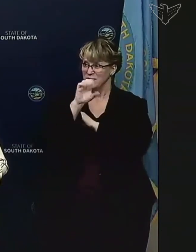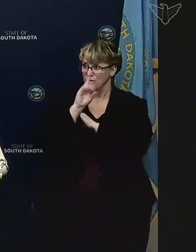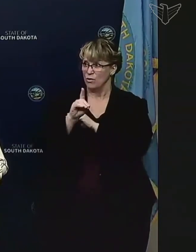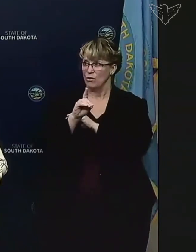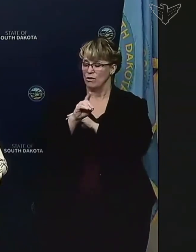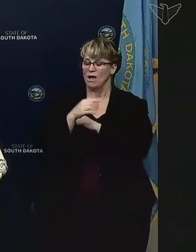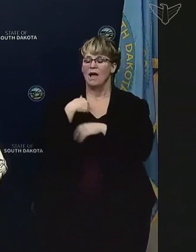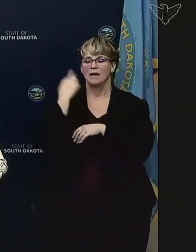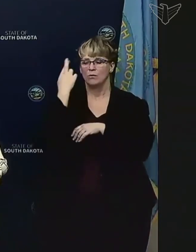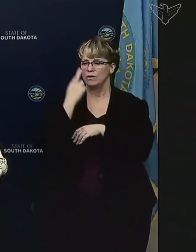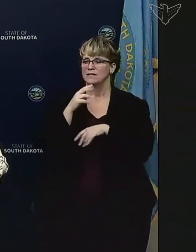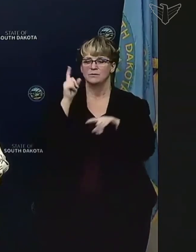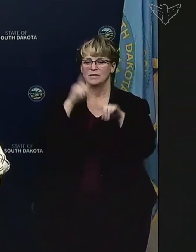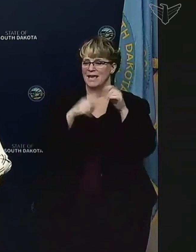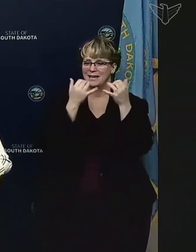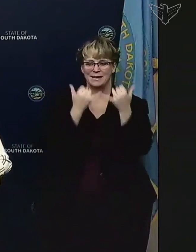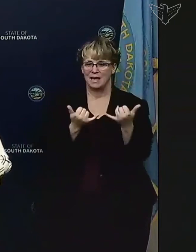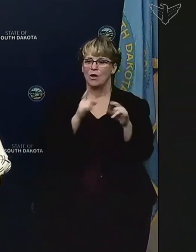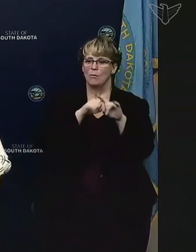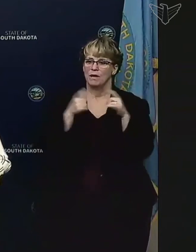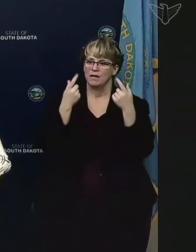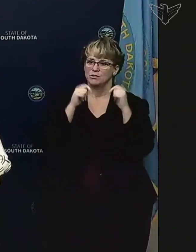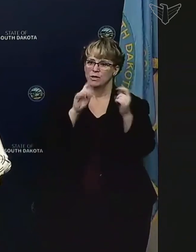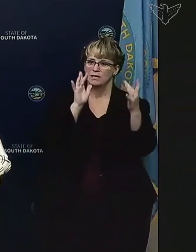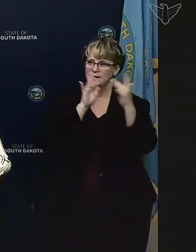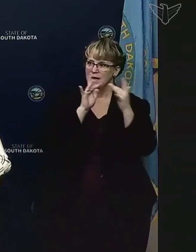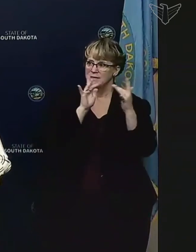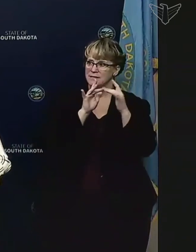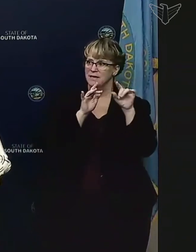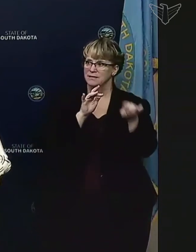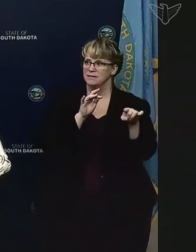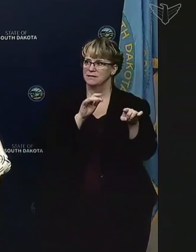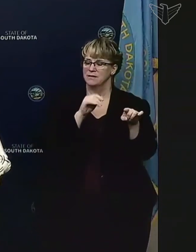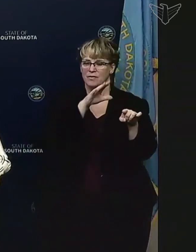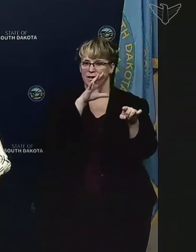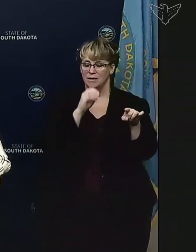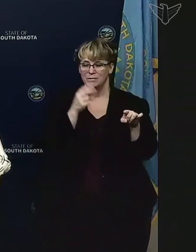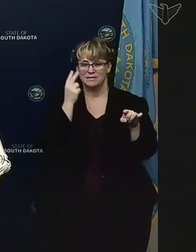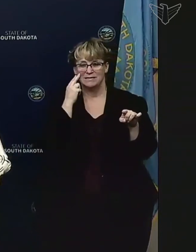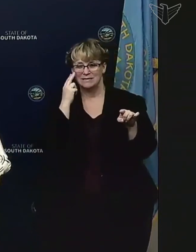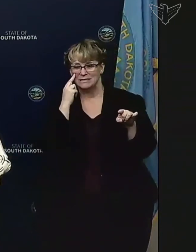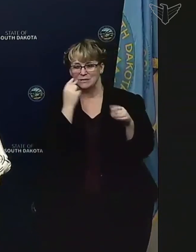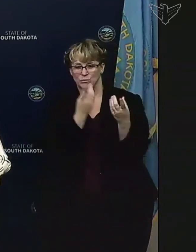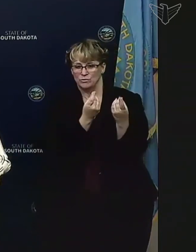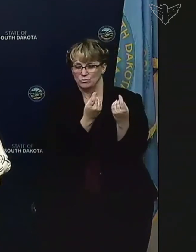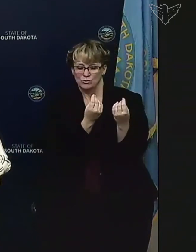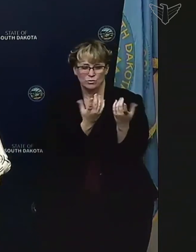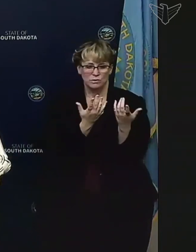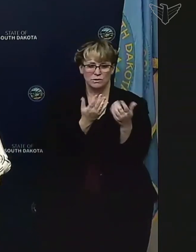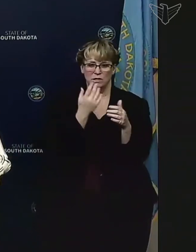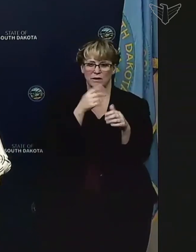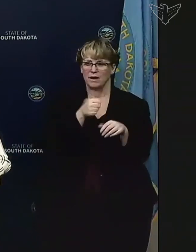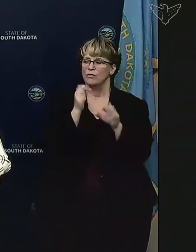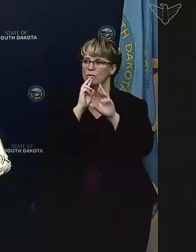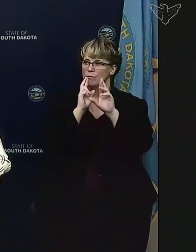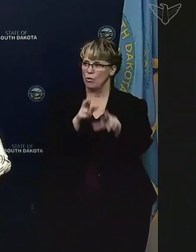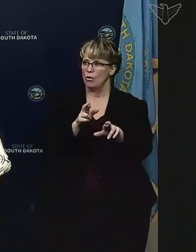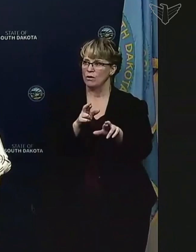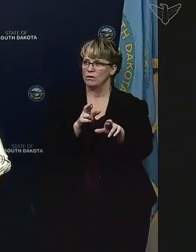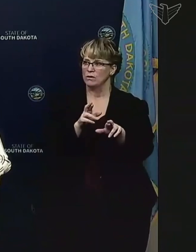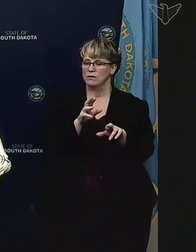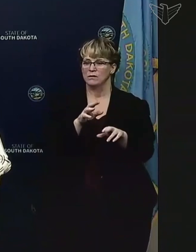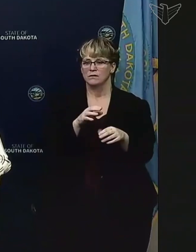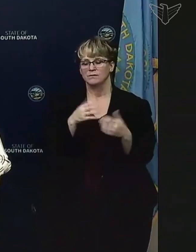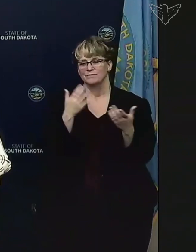and there's not enough. But and I tried to contact the company to see what they were doing, and other reports they only